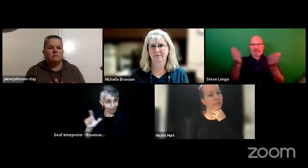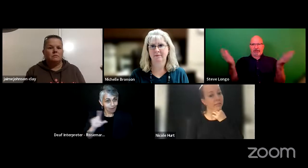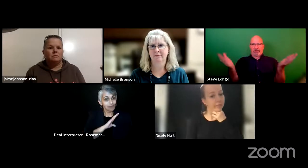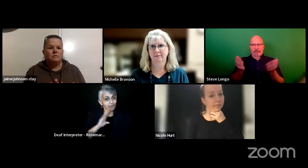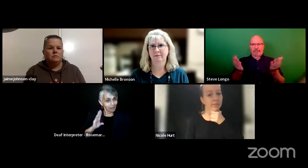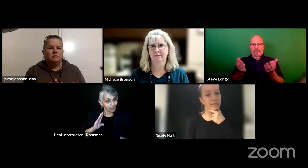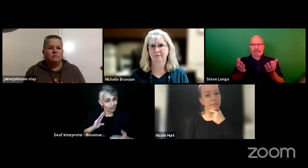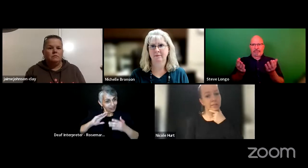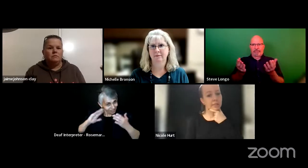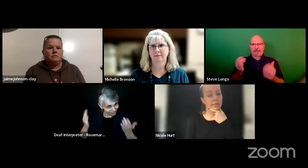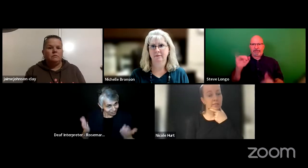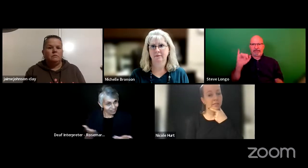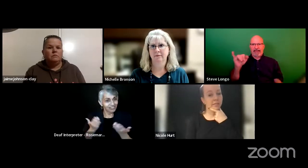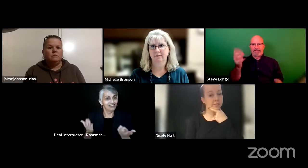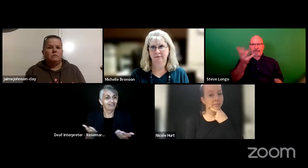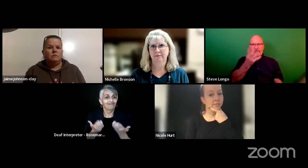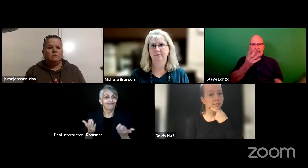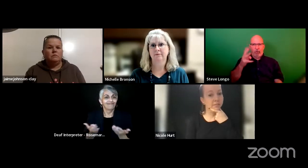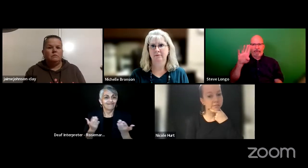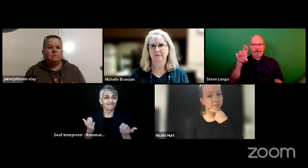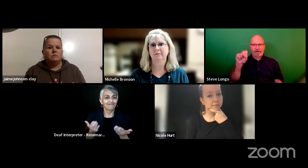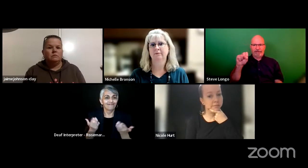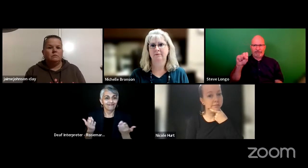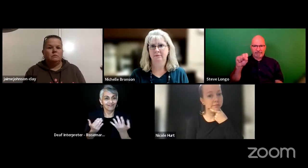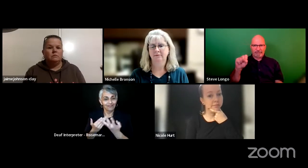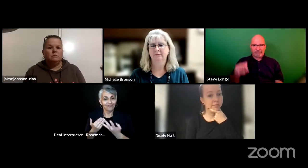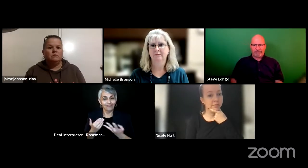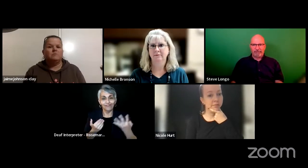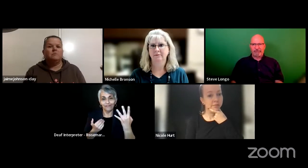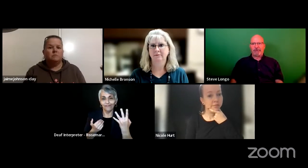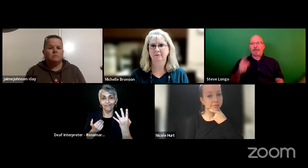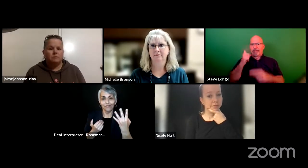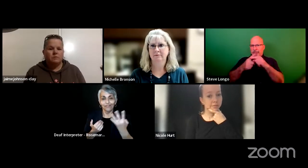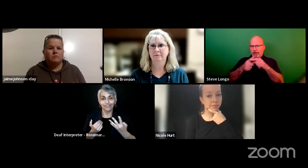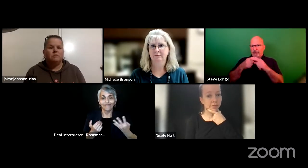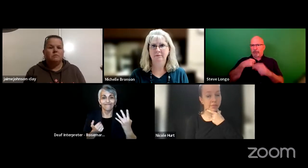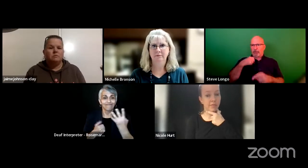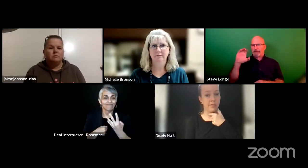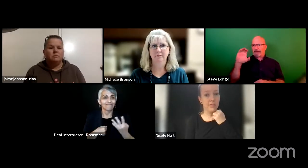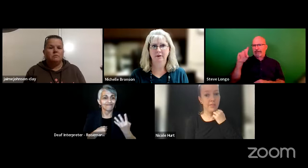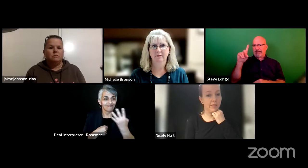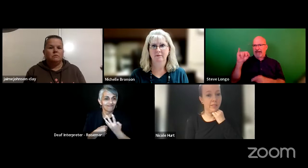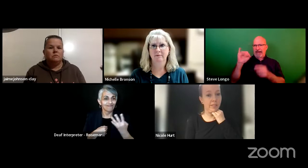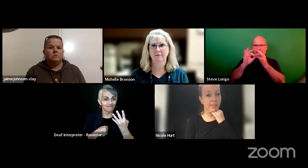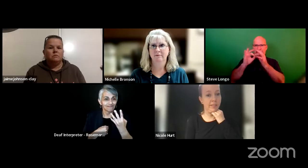We have all board members in attendance, all 4 of us.